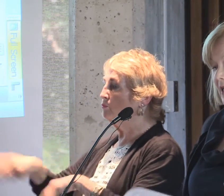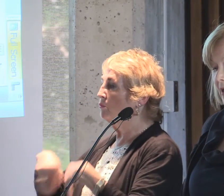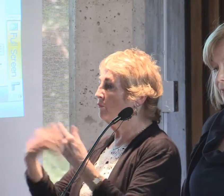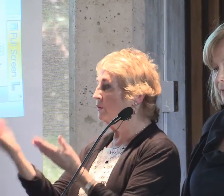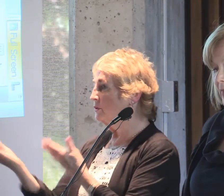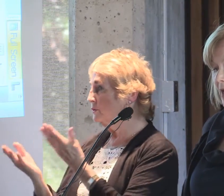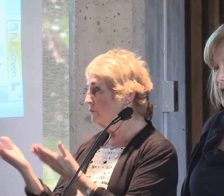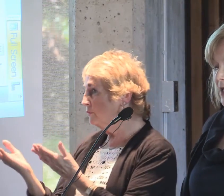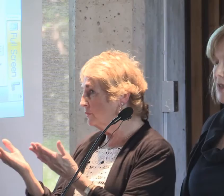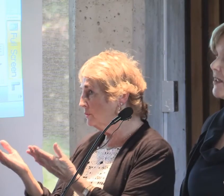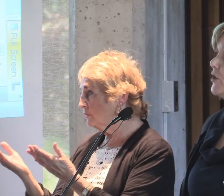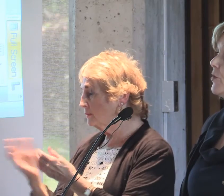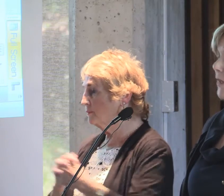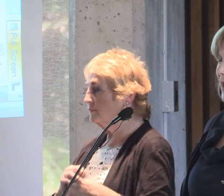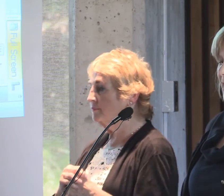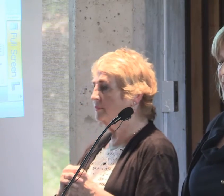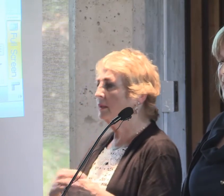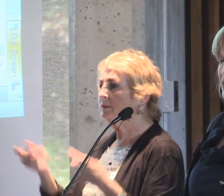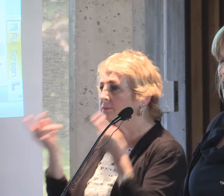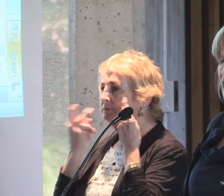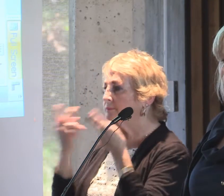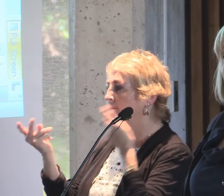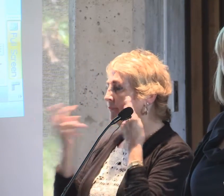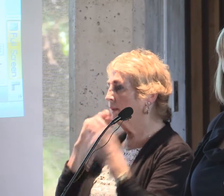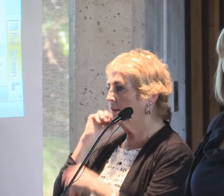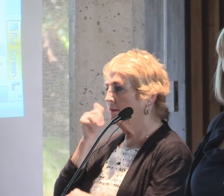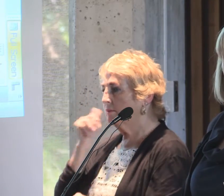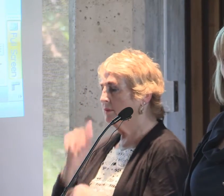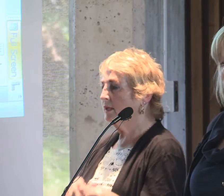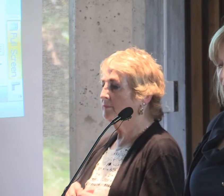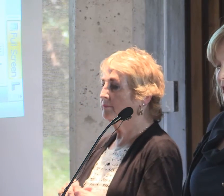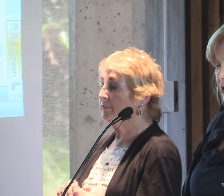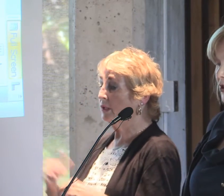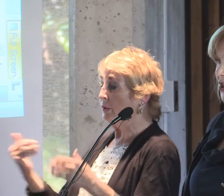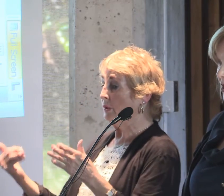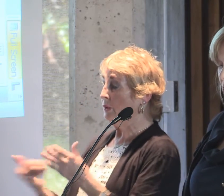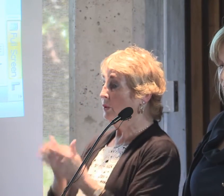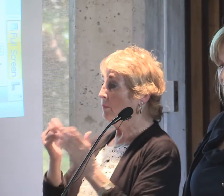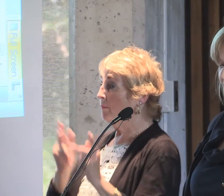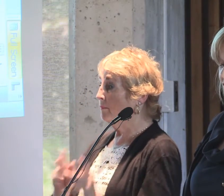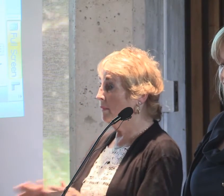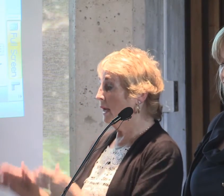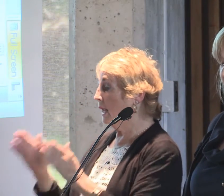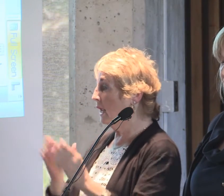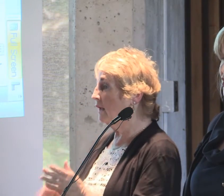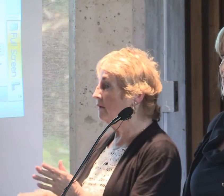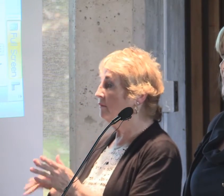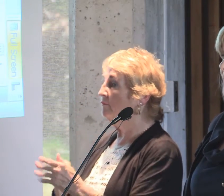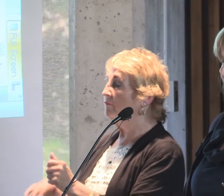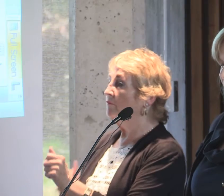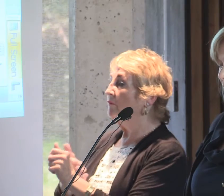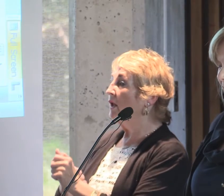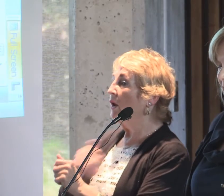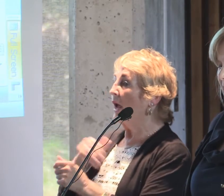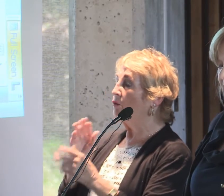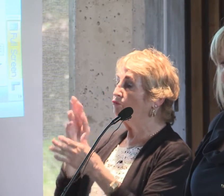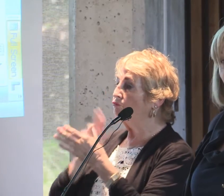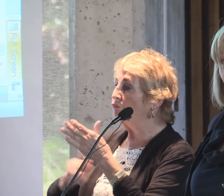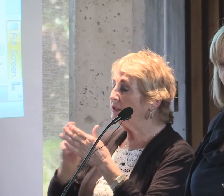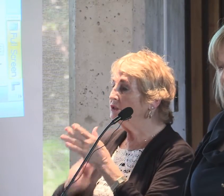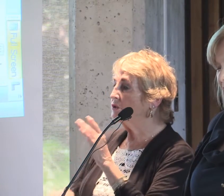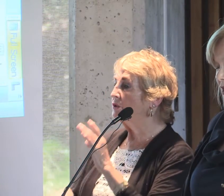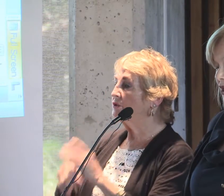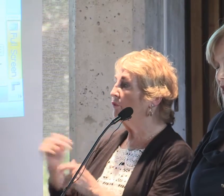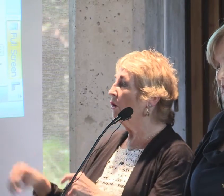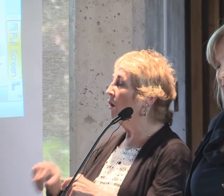every day. This new plan is also informed by our research into prevention strategies and best practices in